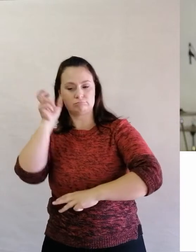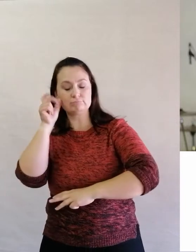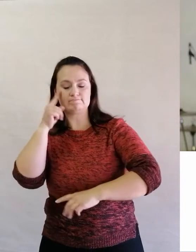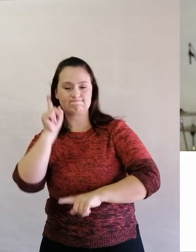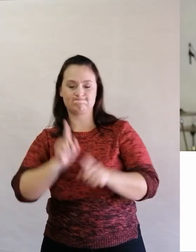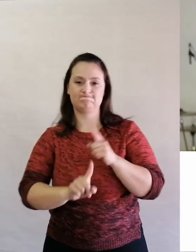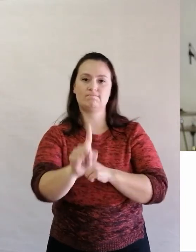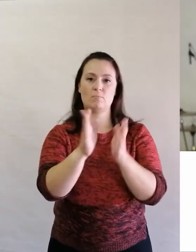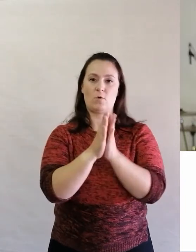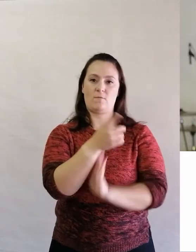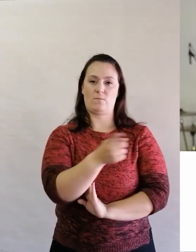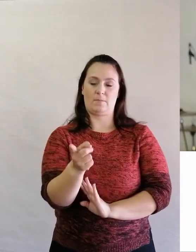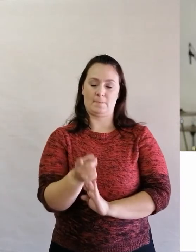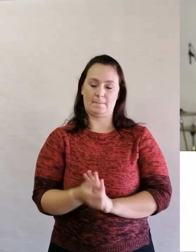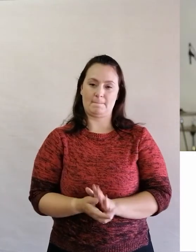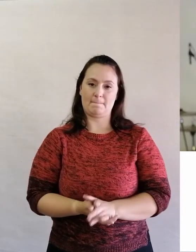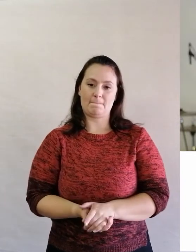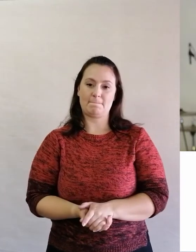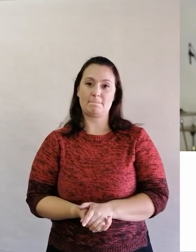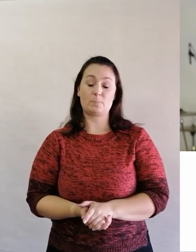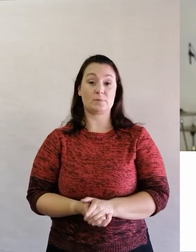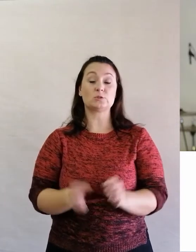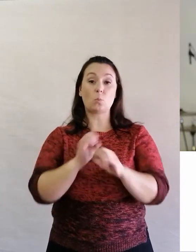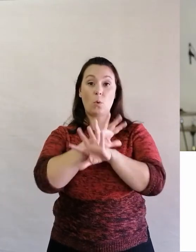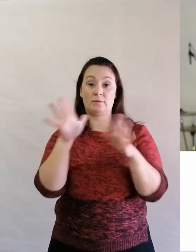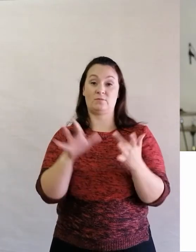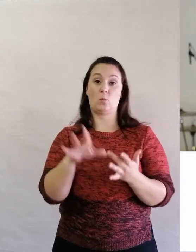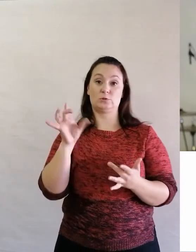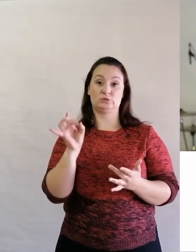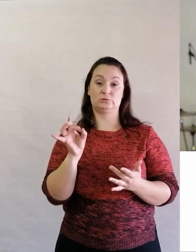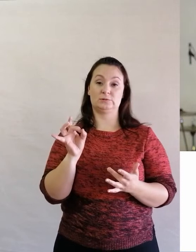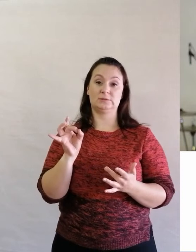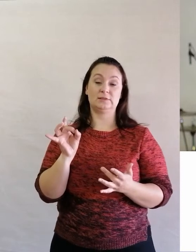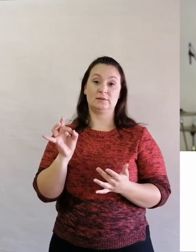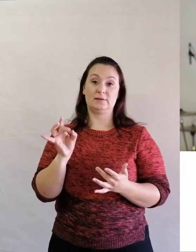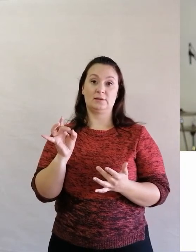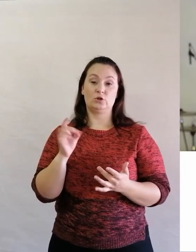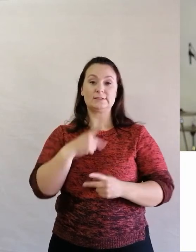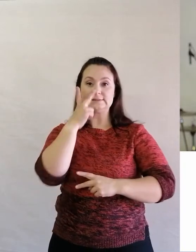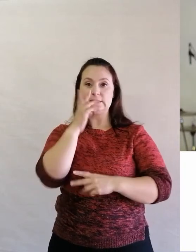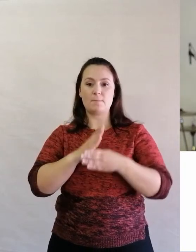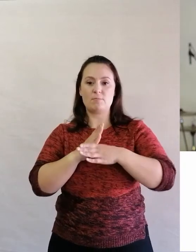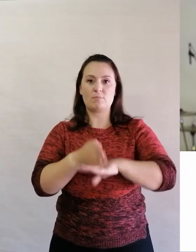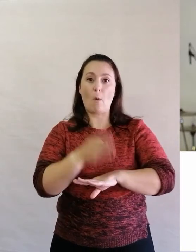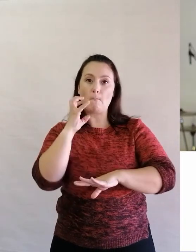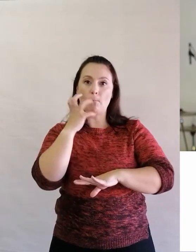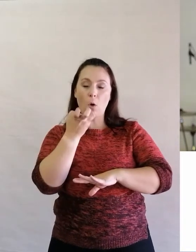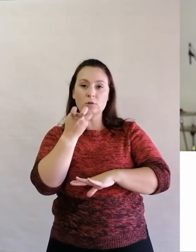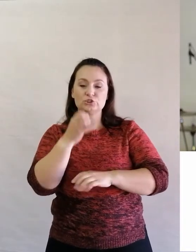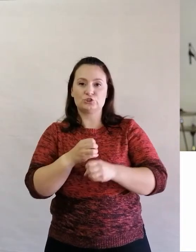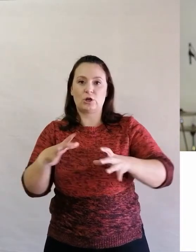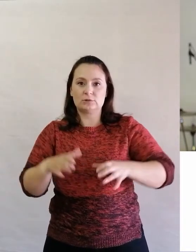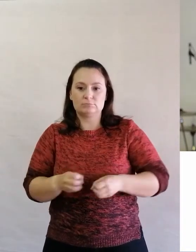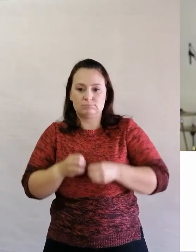man. Amazing. Wonderful opportunity that he had to kind of see a ministry like Paul's launched.